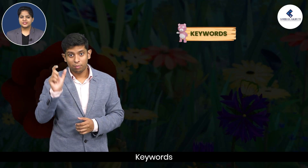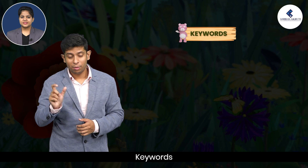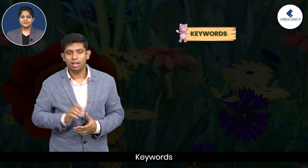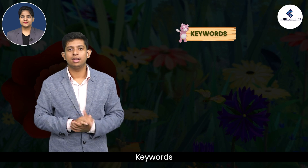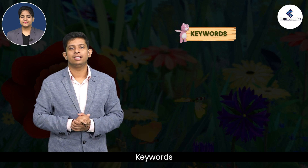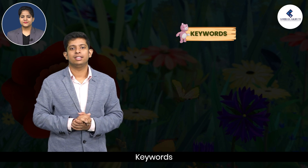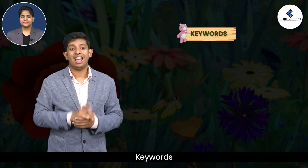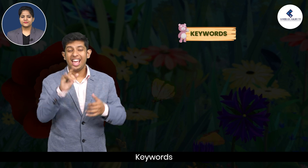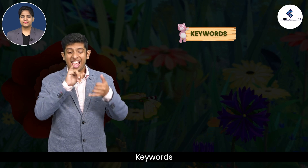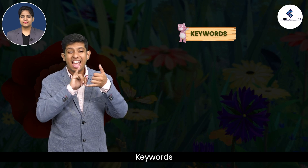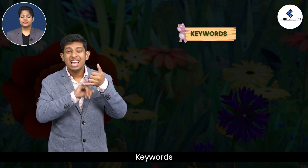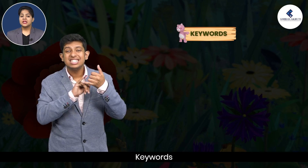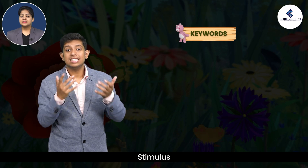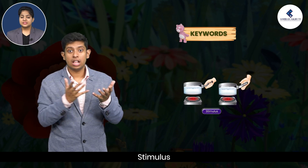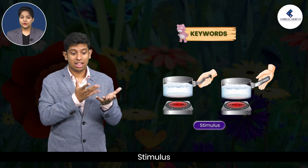Keywords: